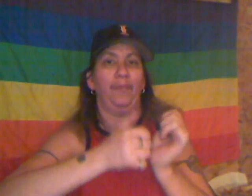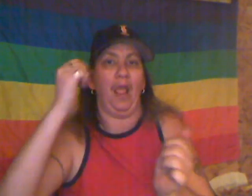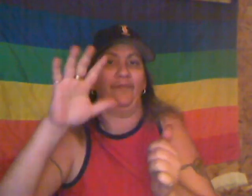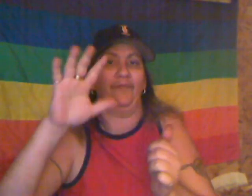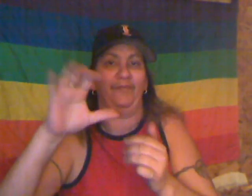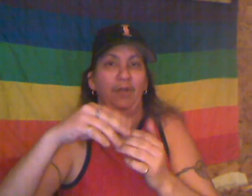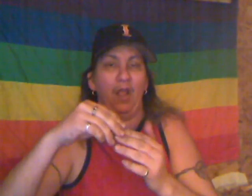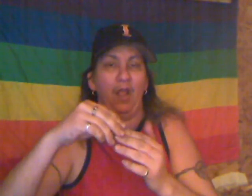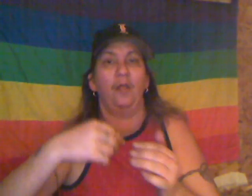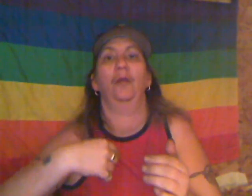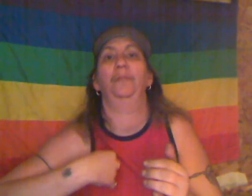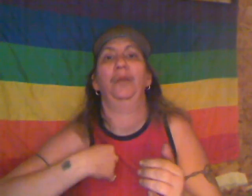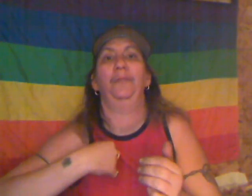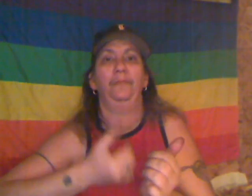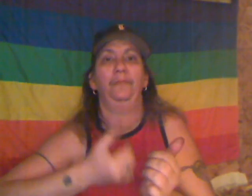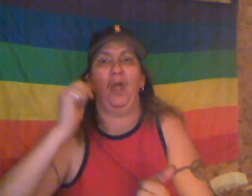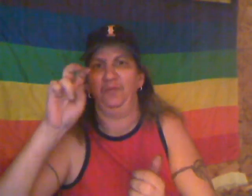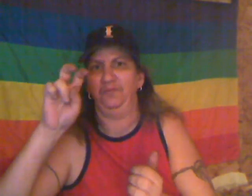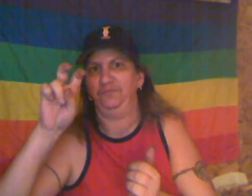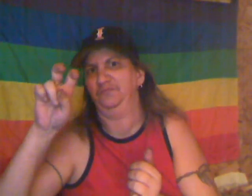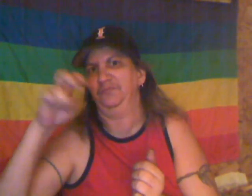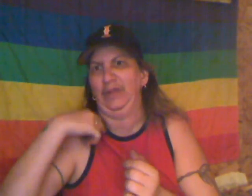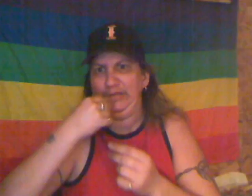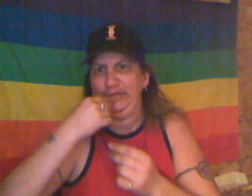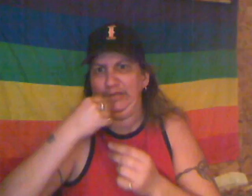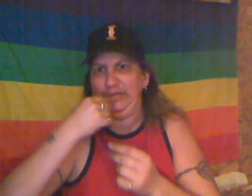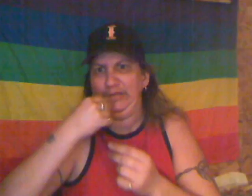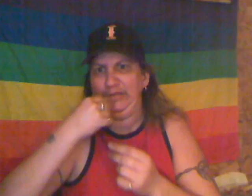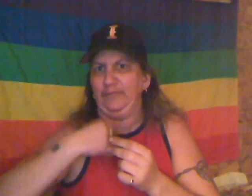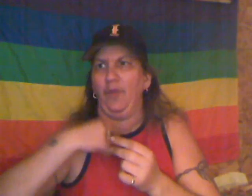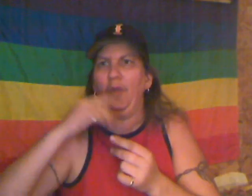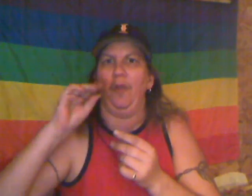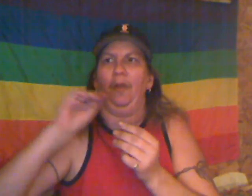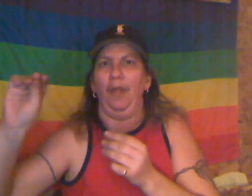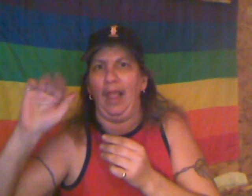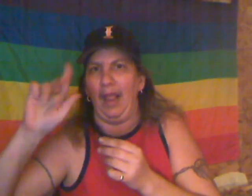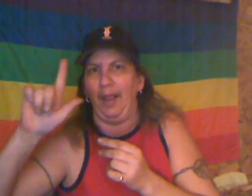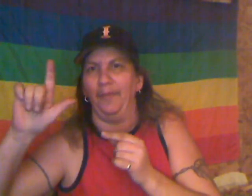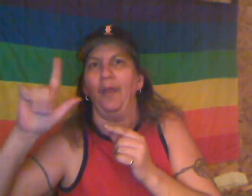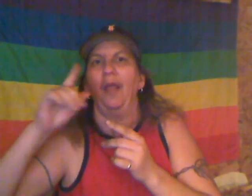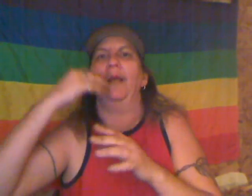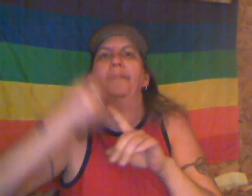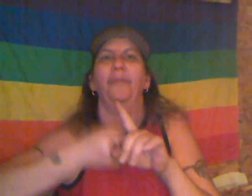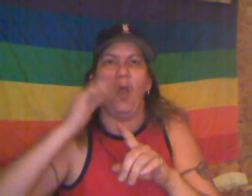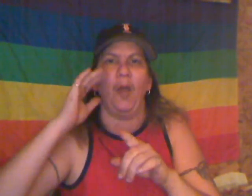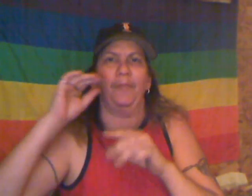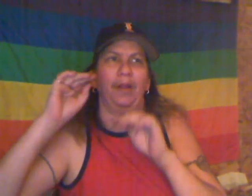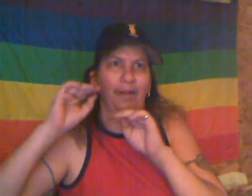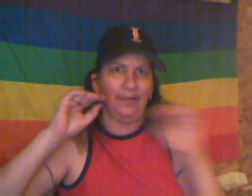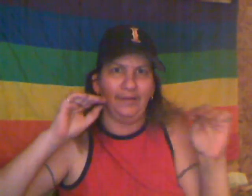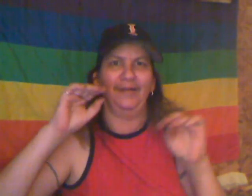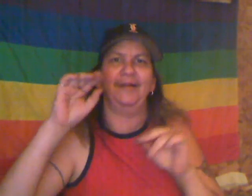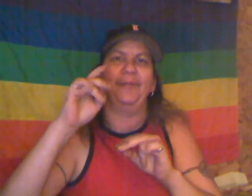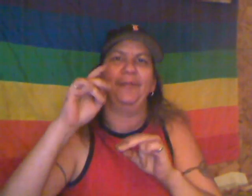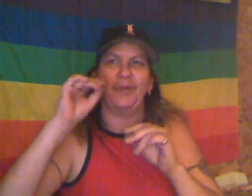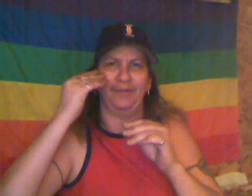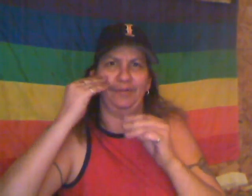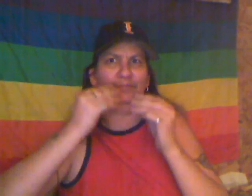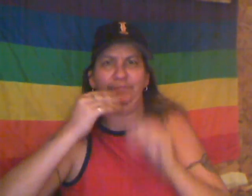Favorite places on the planet. You know, this is where I can see three things I can't live without, or we can't live without. The sun, the sky, the ocean. And I'm not just